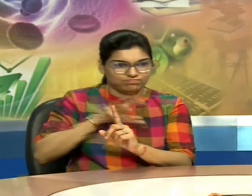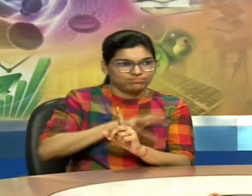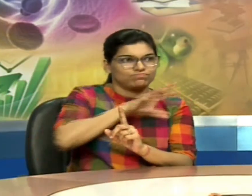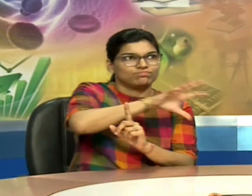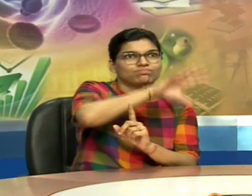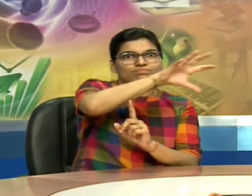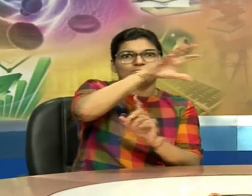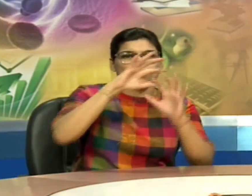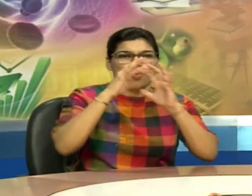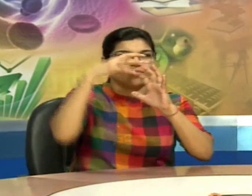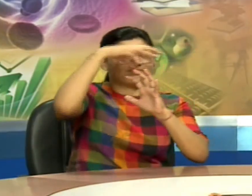Ocean.